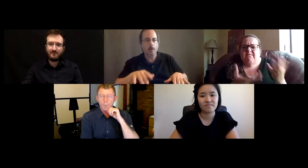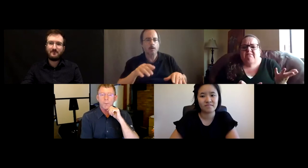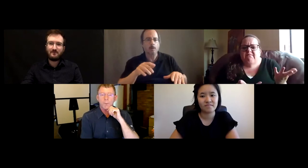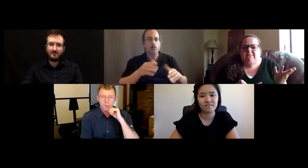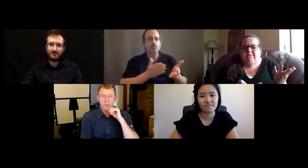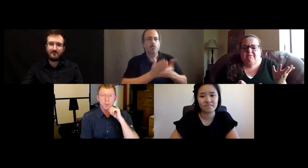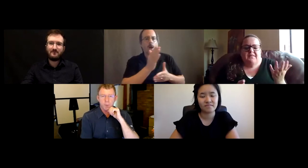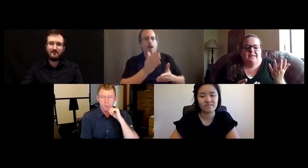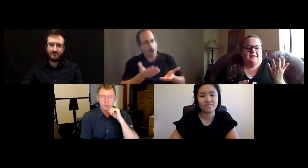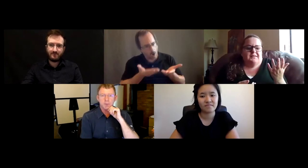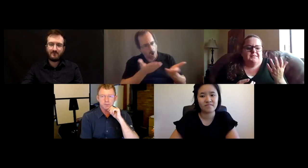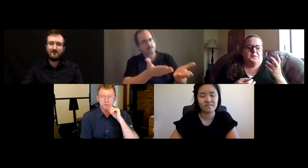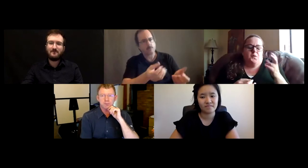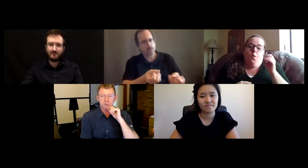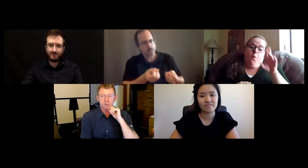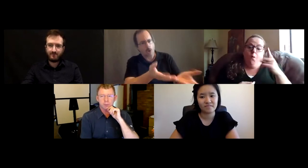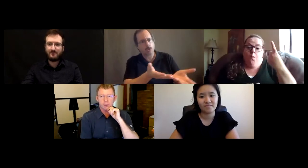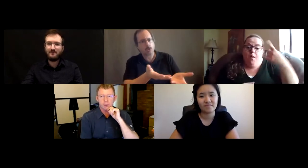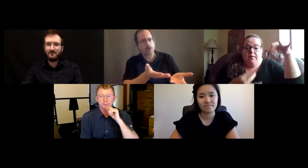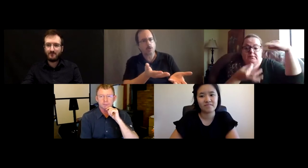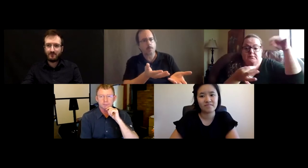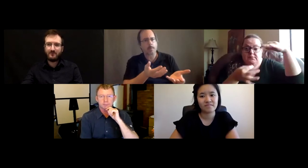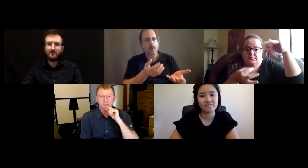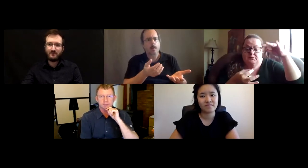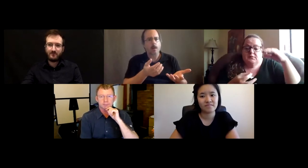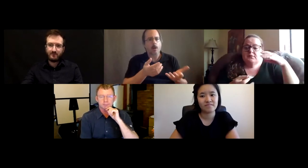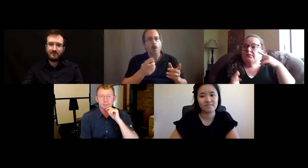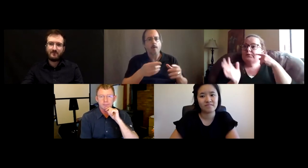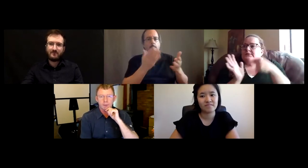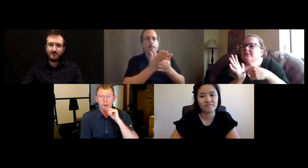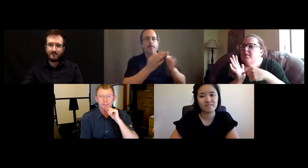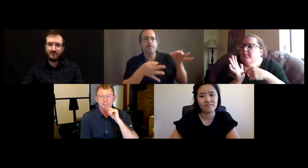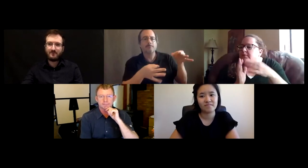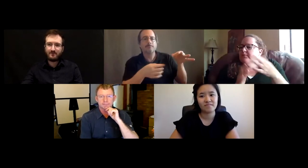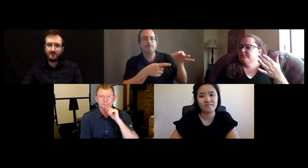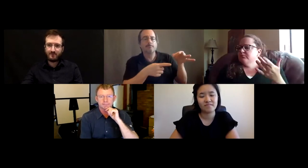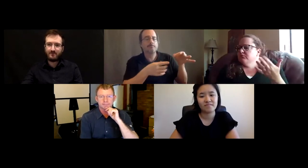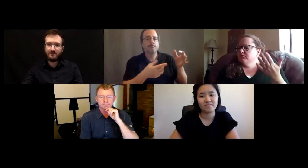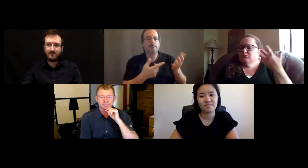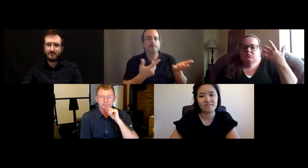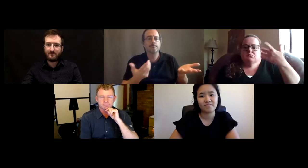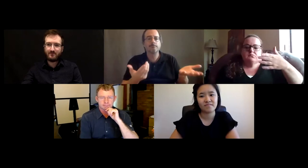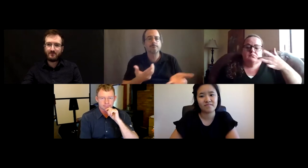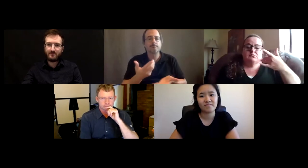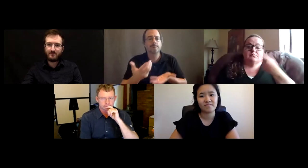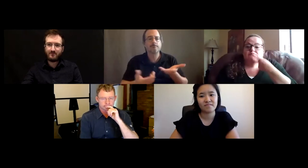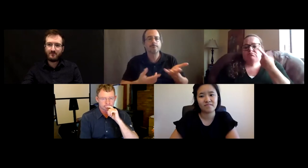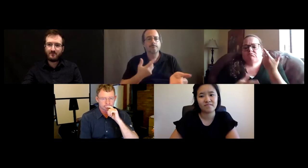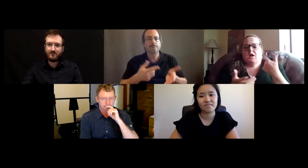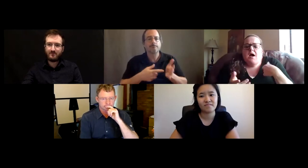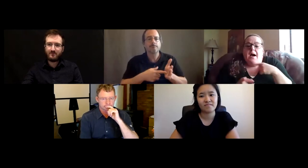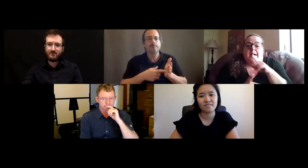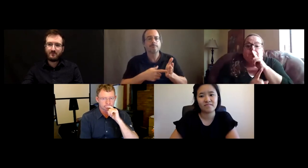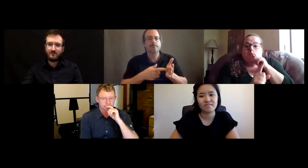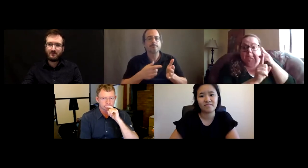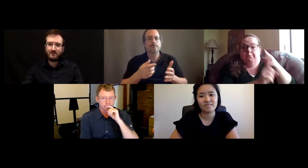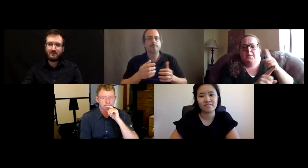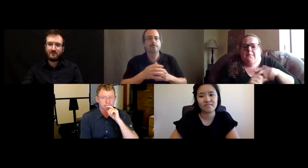people feel that laws don't need to be adhered to, and it's an unenforceable, like for